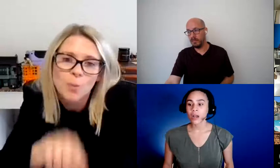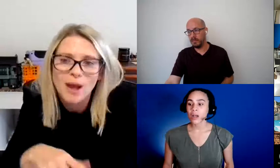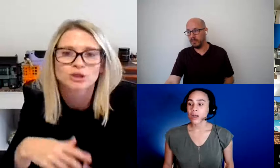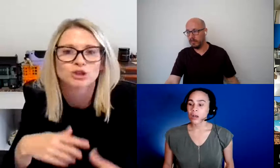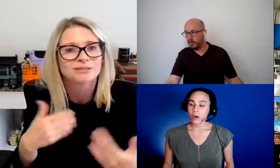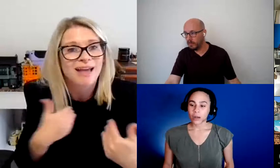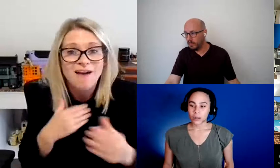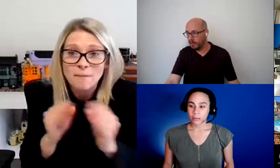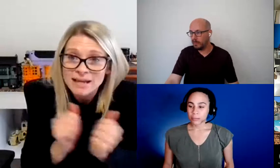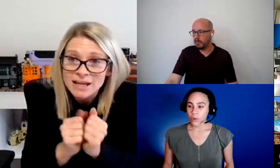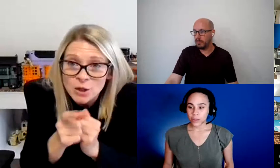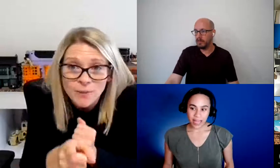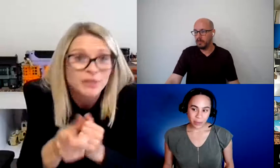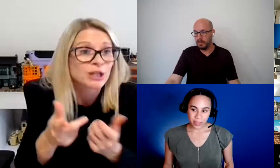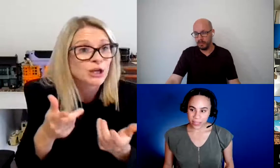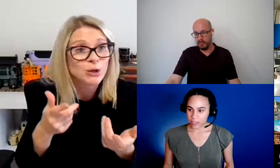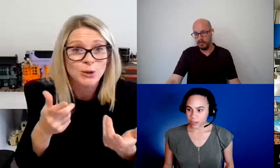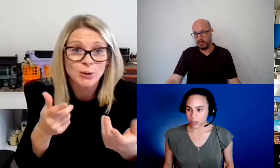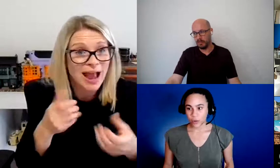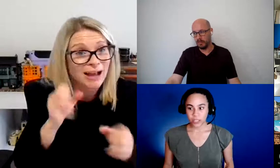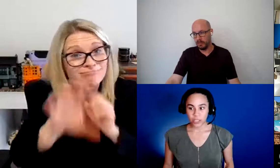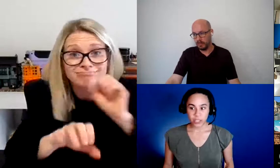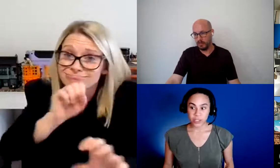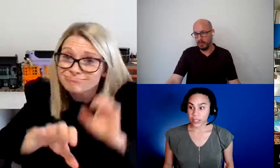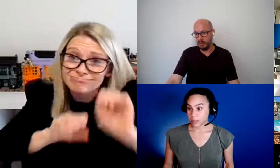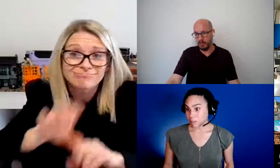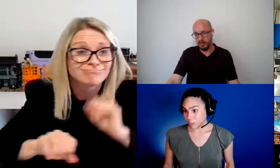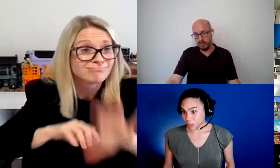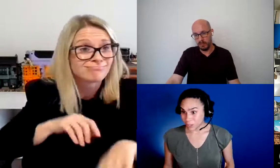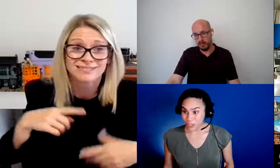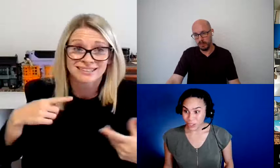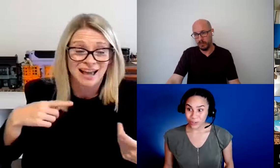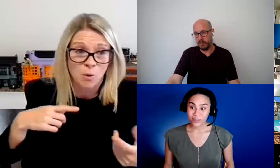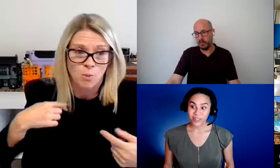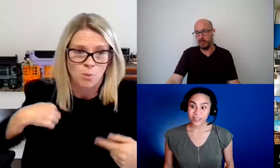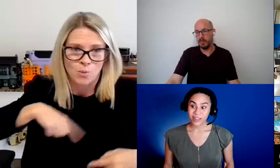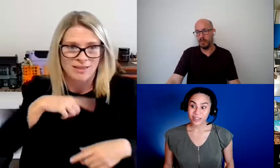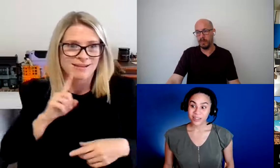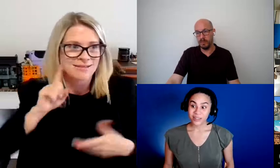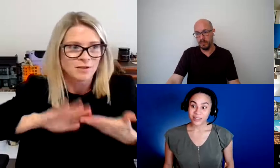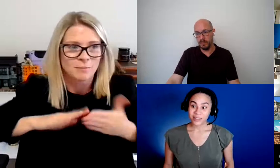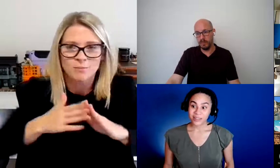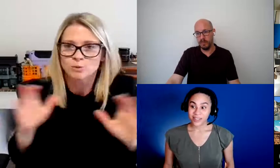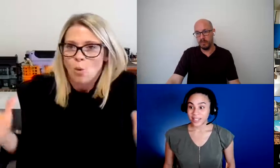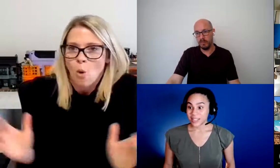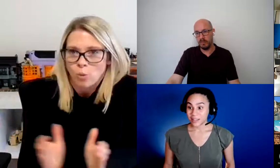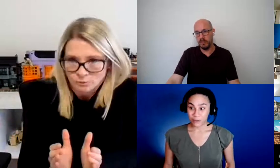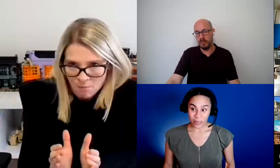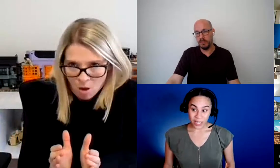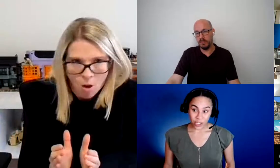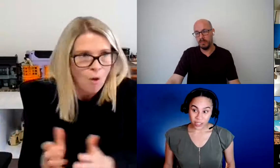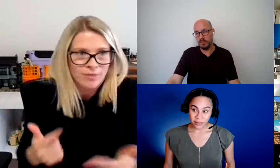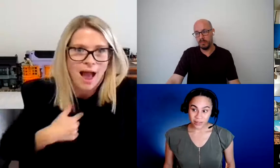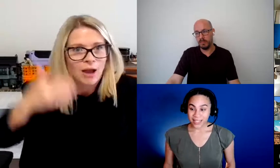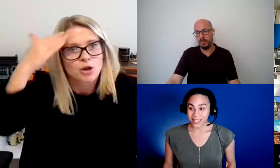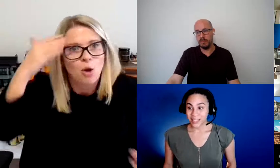more than happy to answer any questions and meet with you, send information. As a